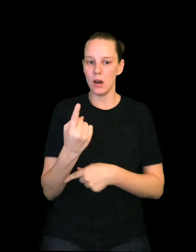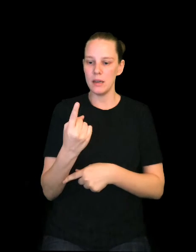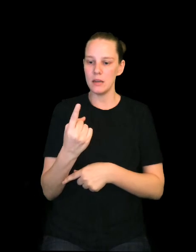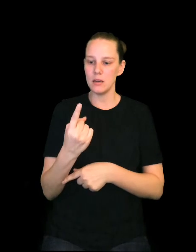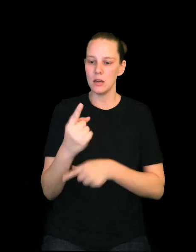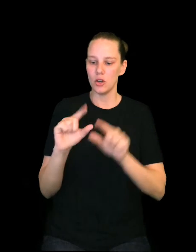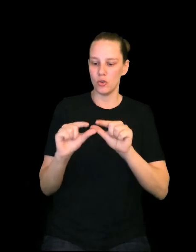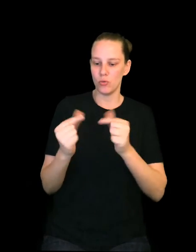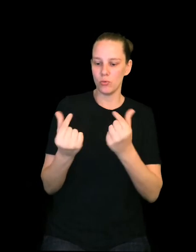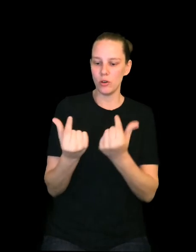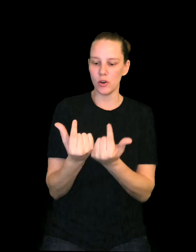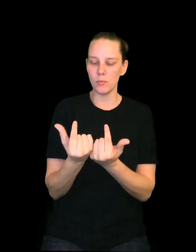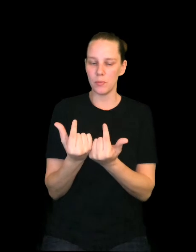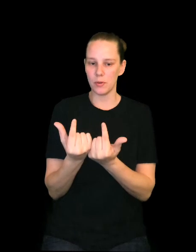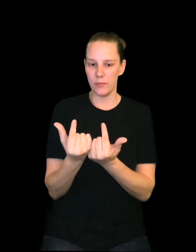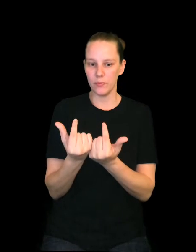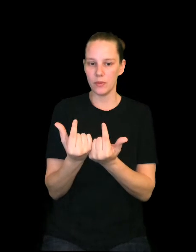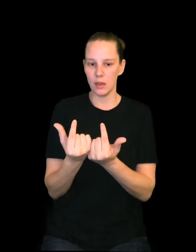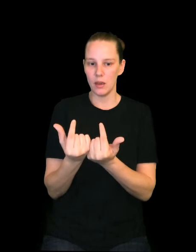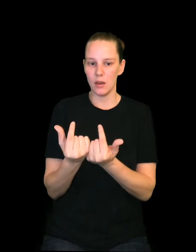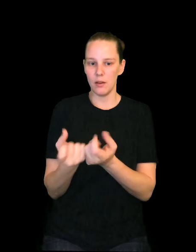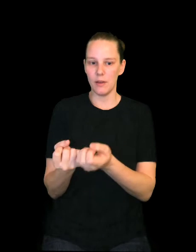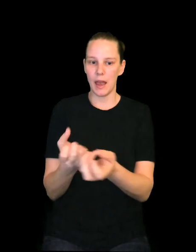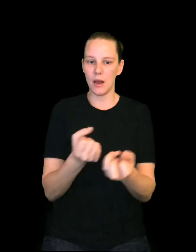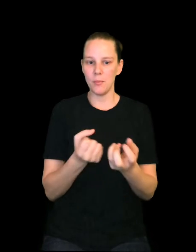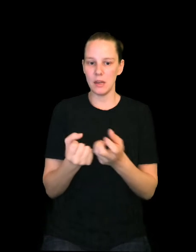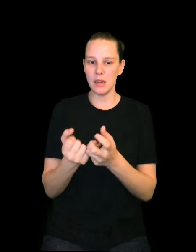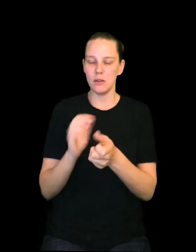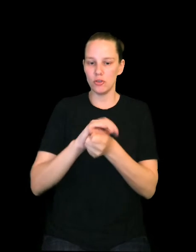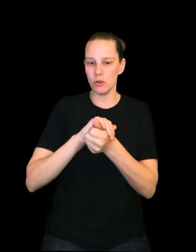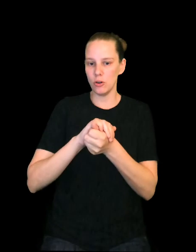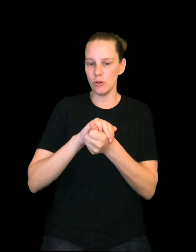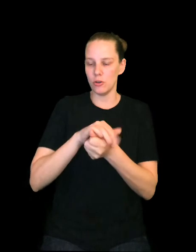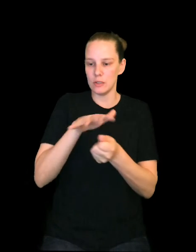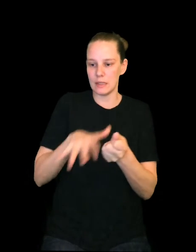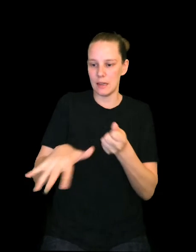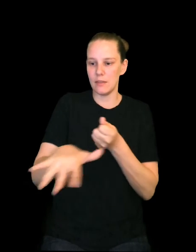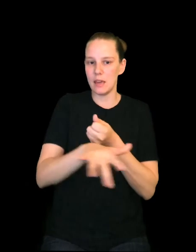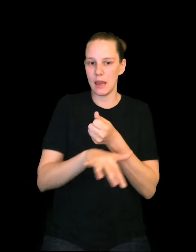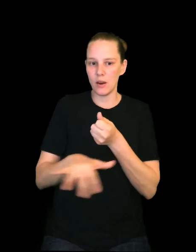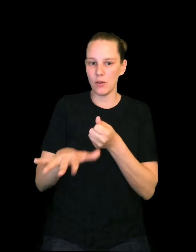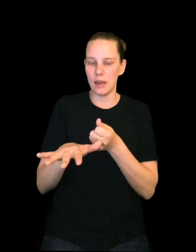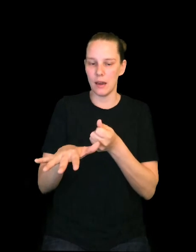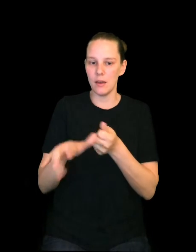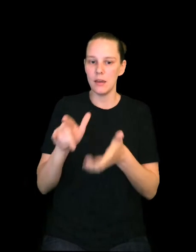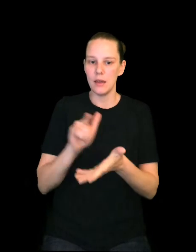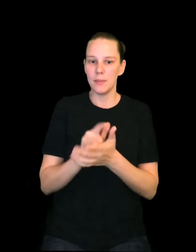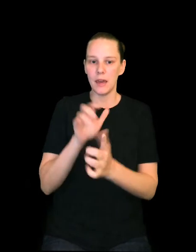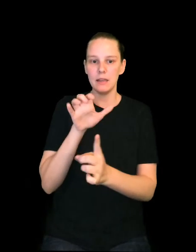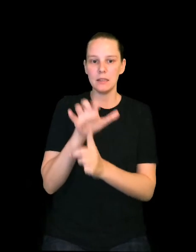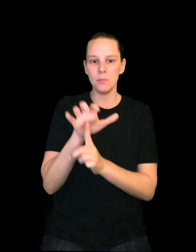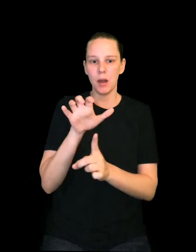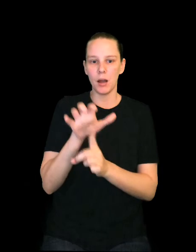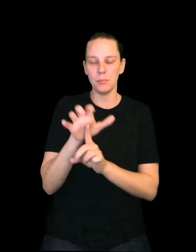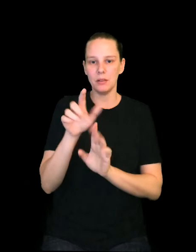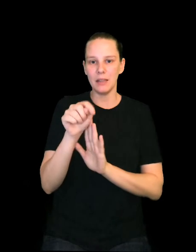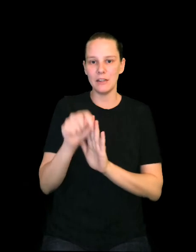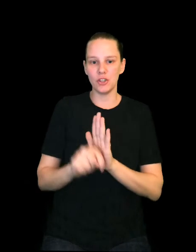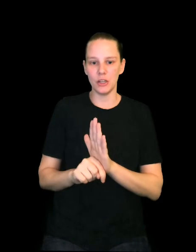that one group of how many turtles in the area, that is